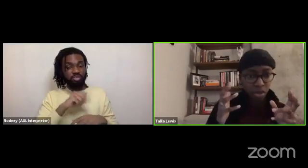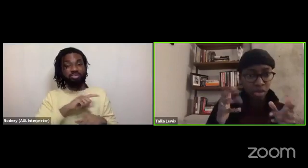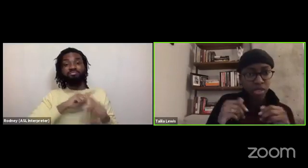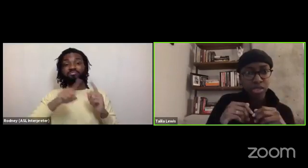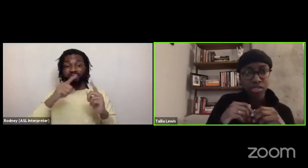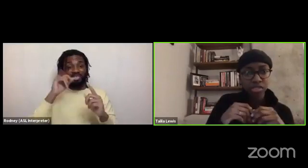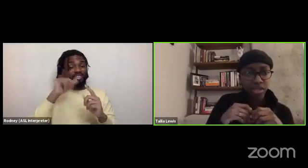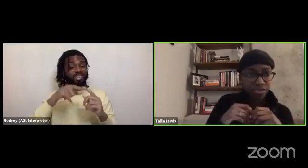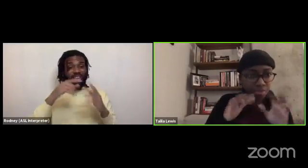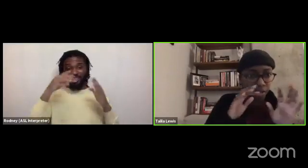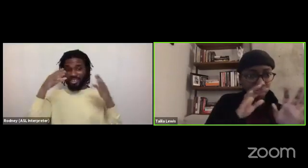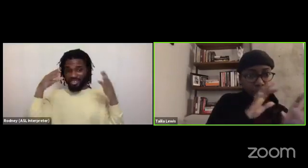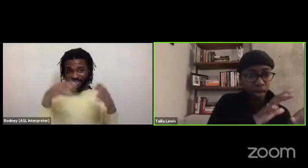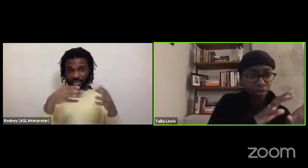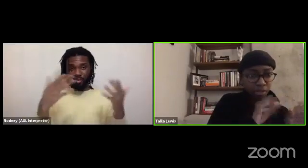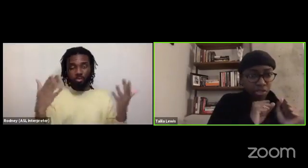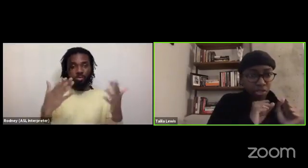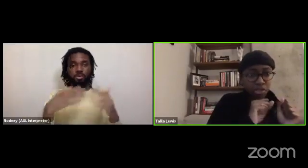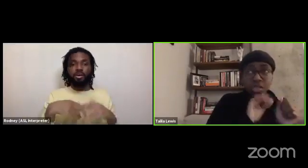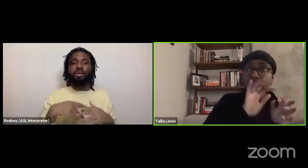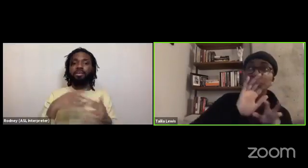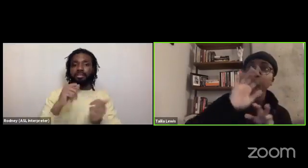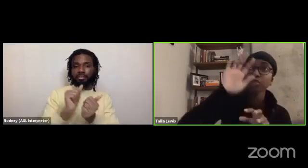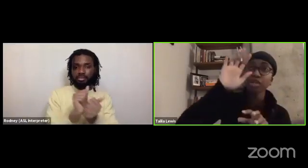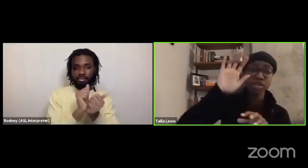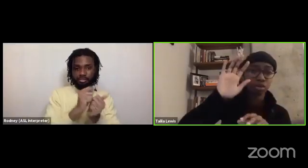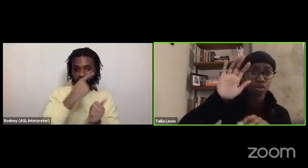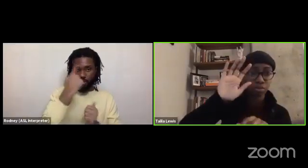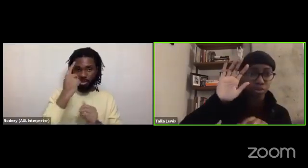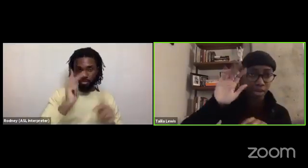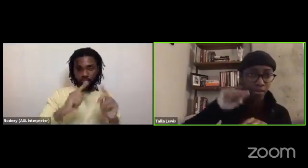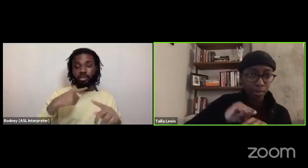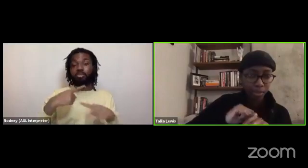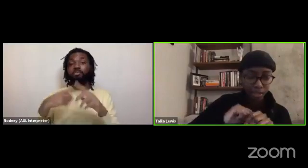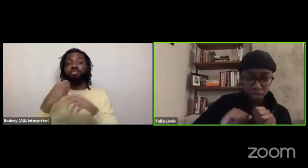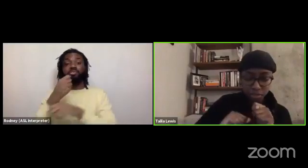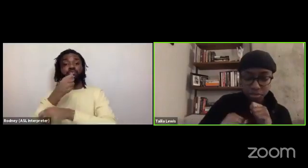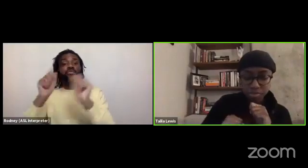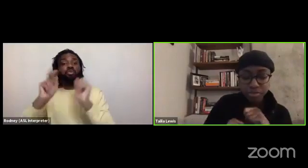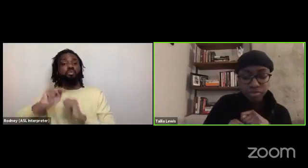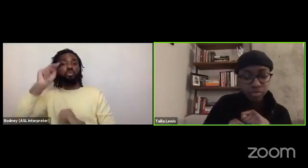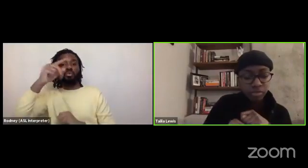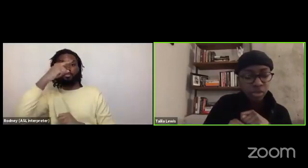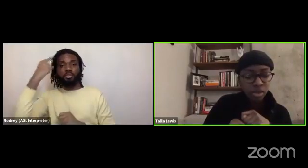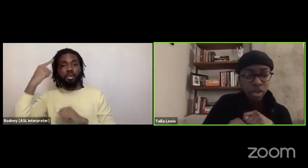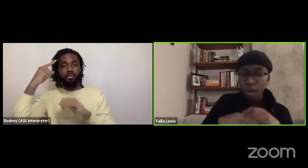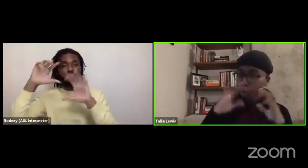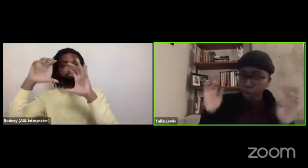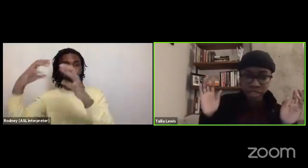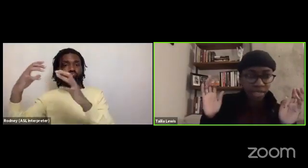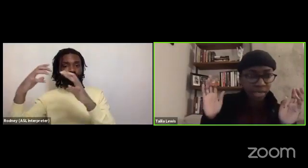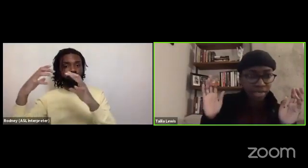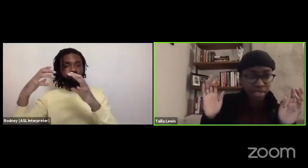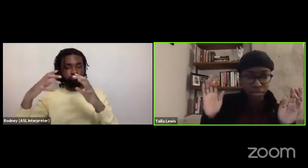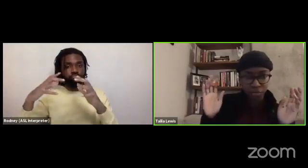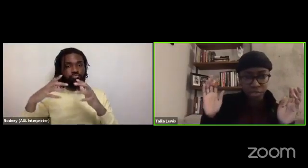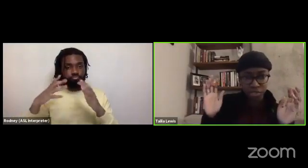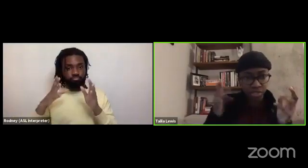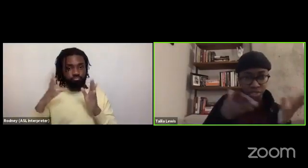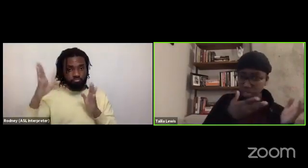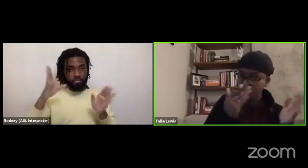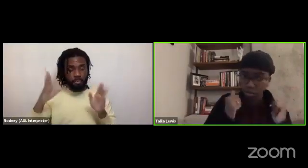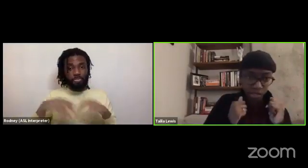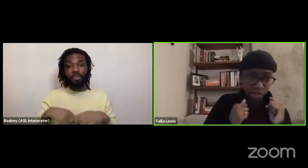focus on enslaved Black population and the freed Northern Black populations. According to the